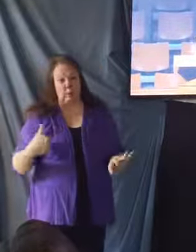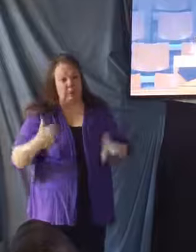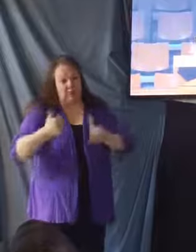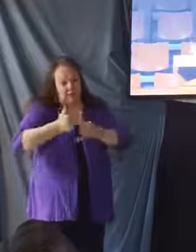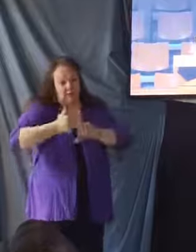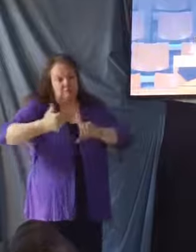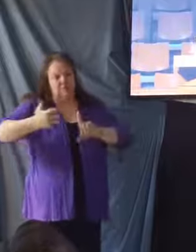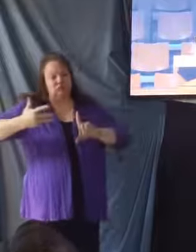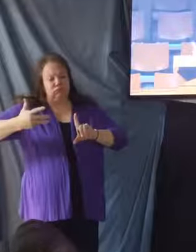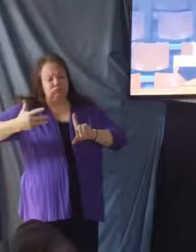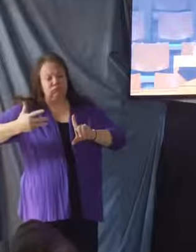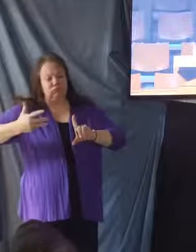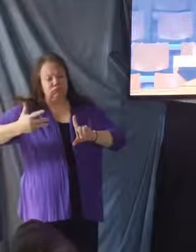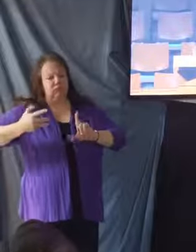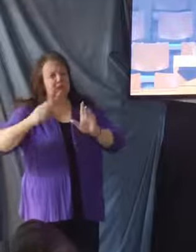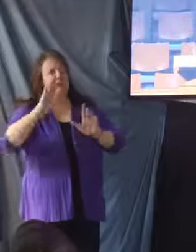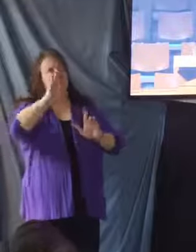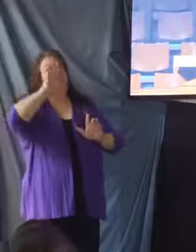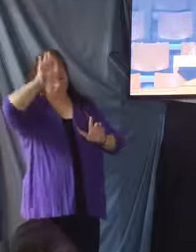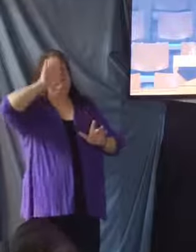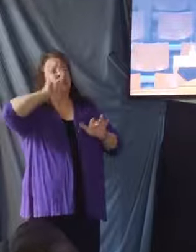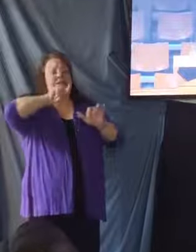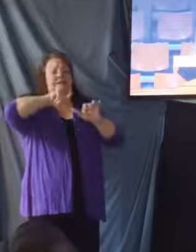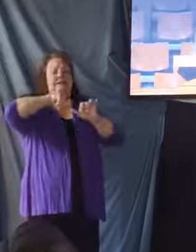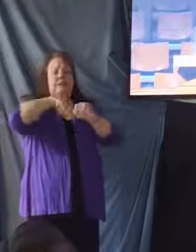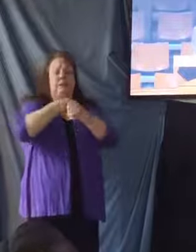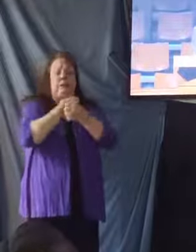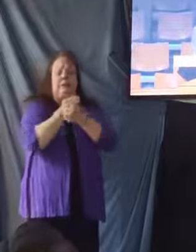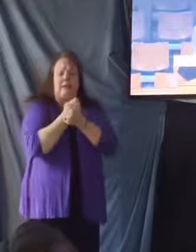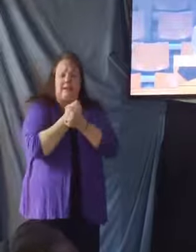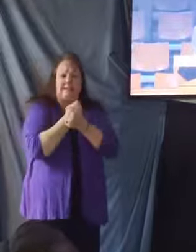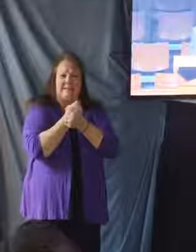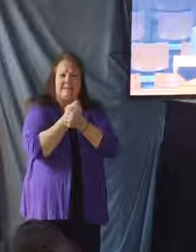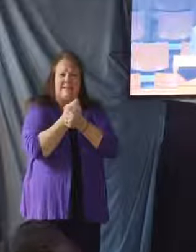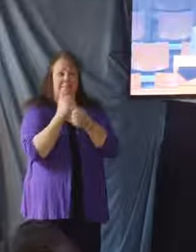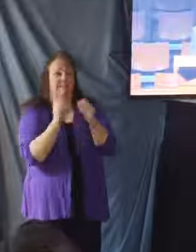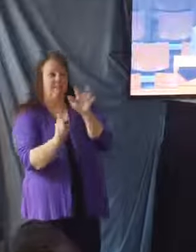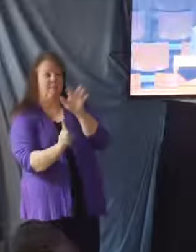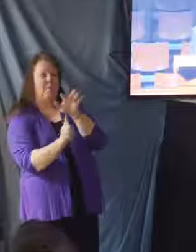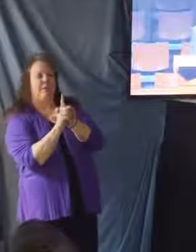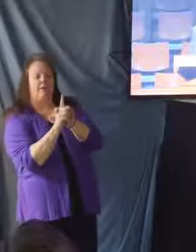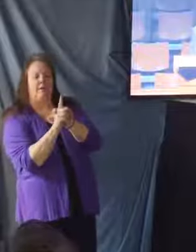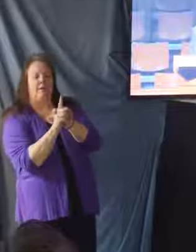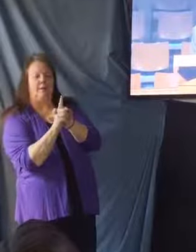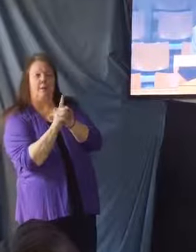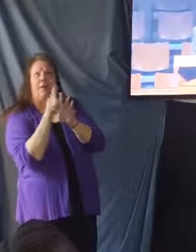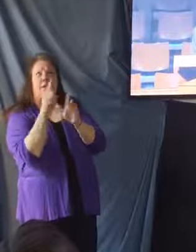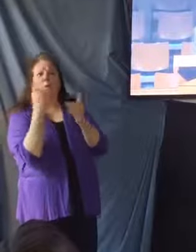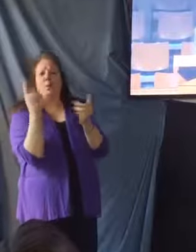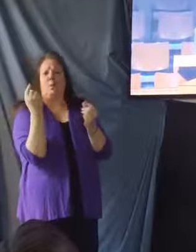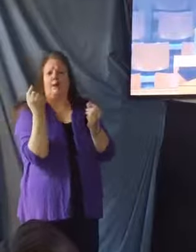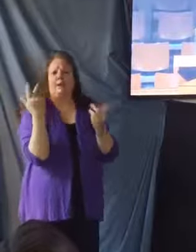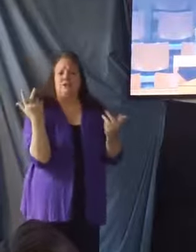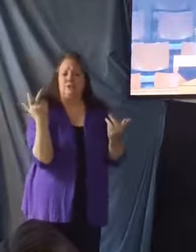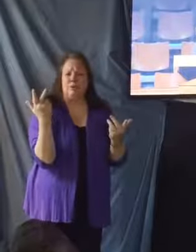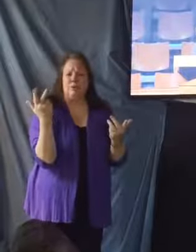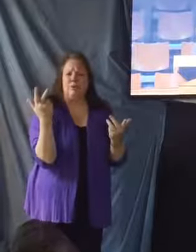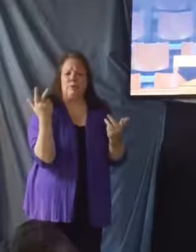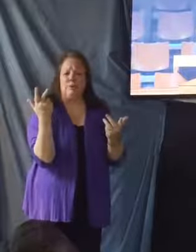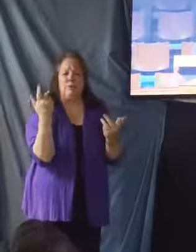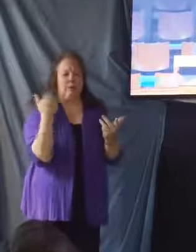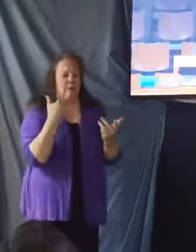elaborating on this grace that has appeared and what it accomplished and what it